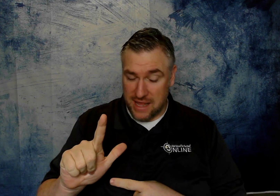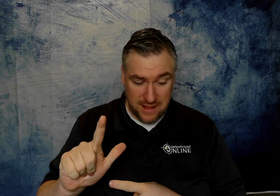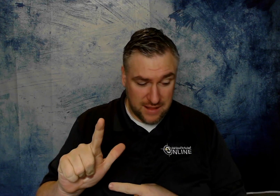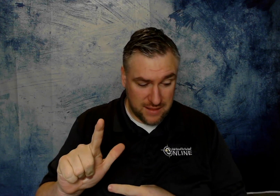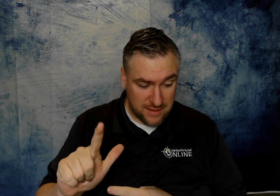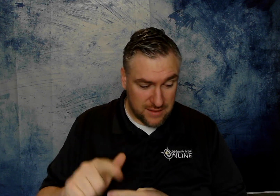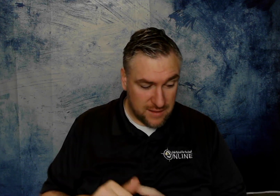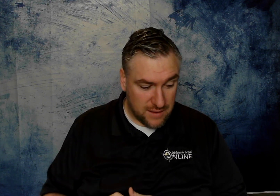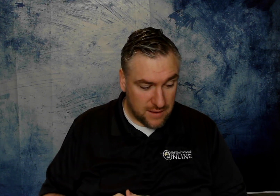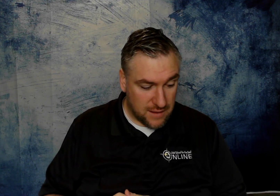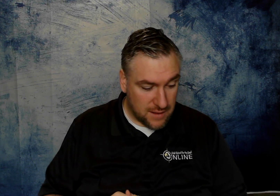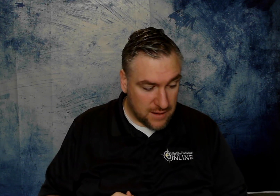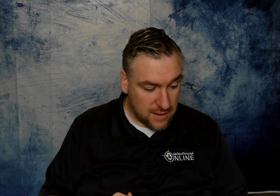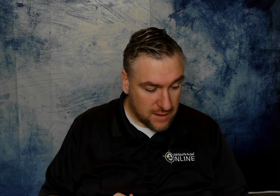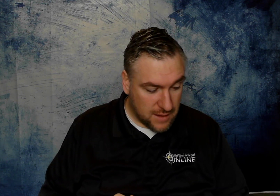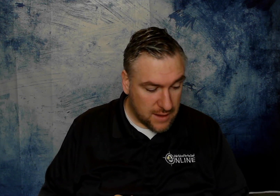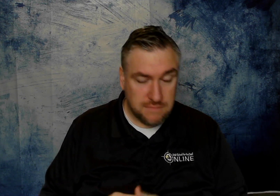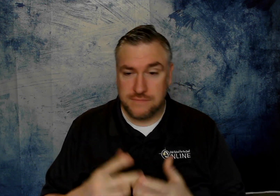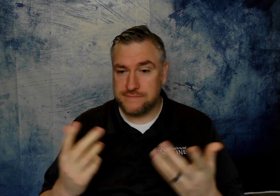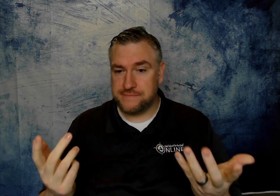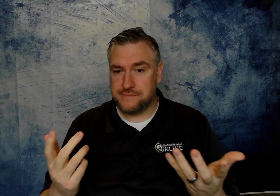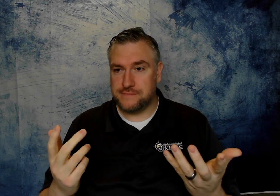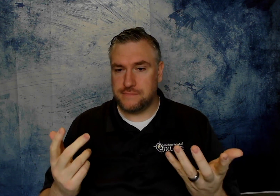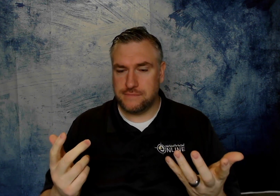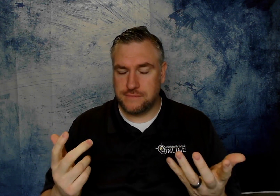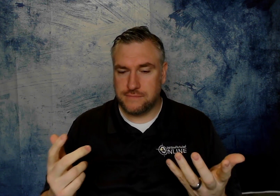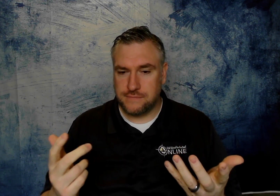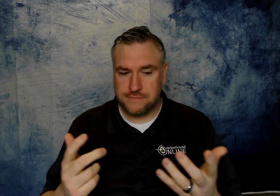So talking about HTML a little bit more,